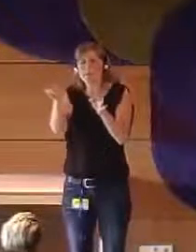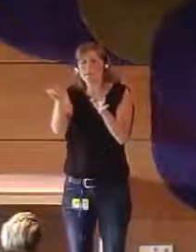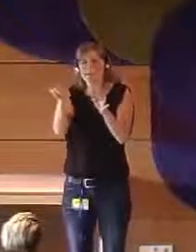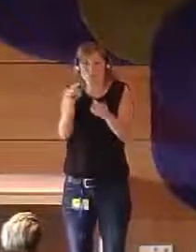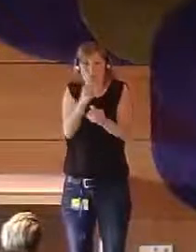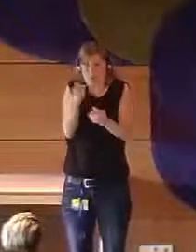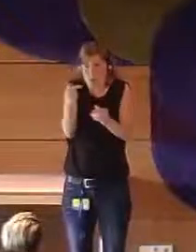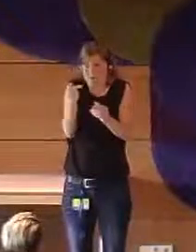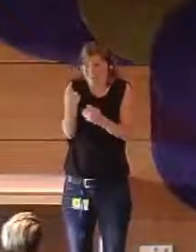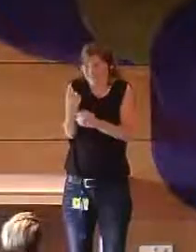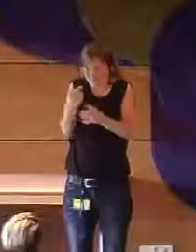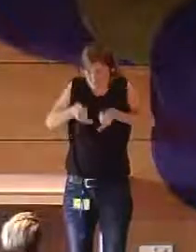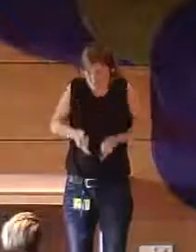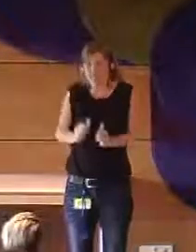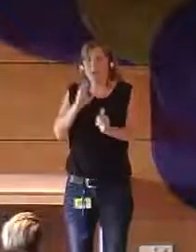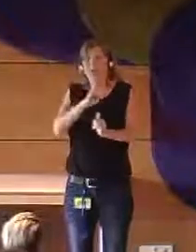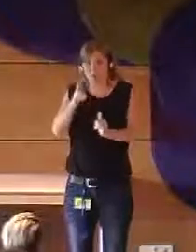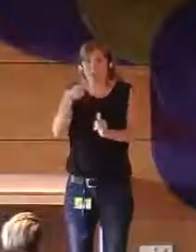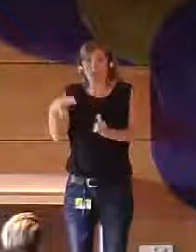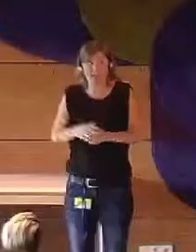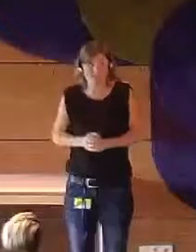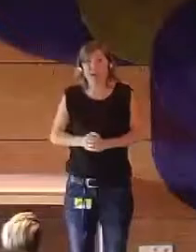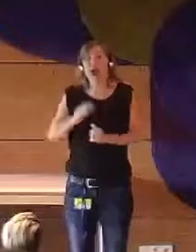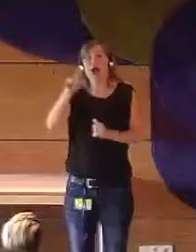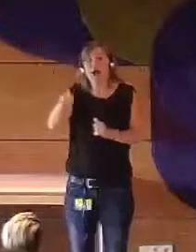family came from Saxony in northern Germany. Okay?